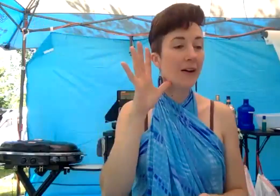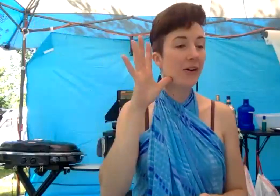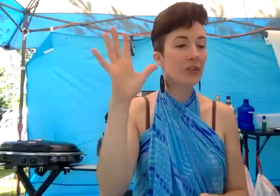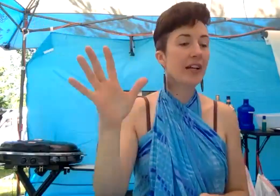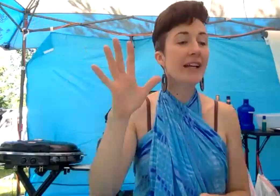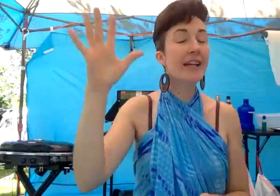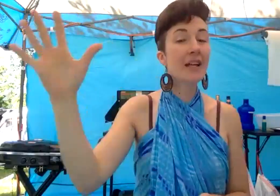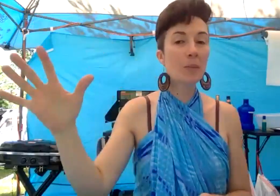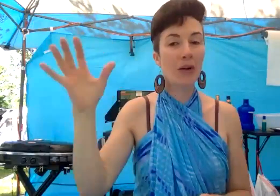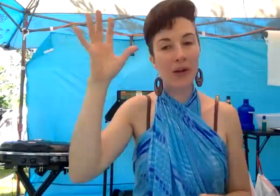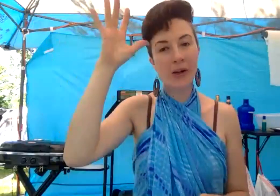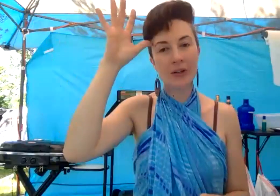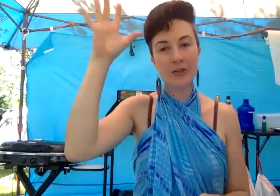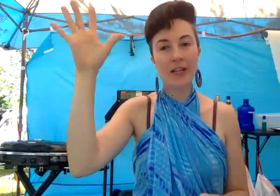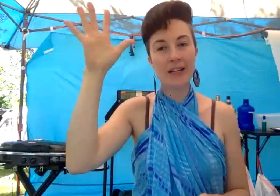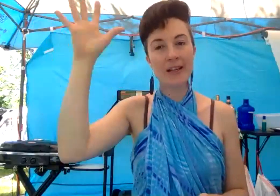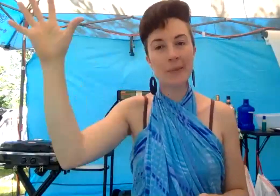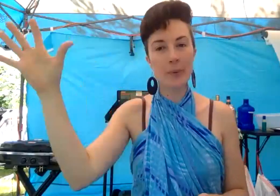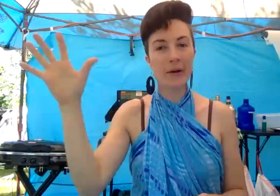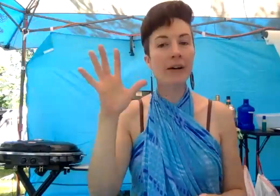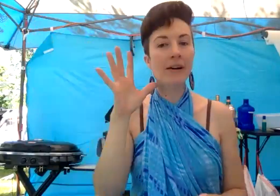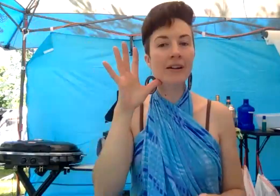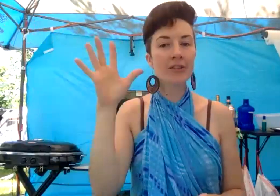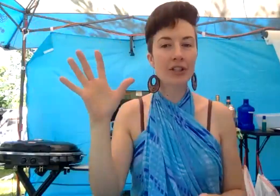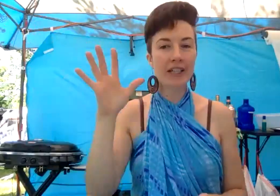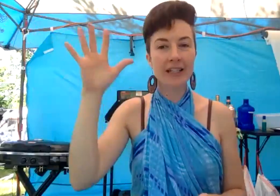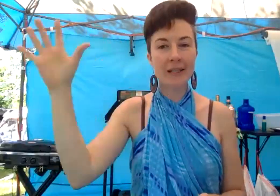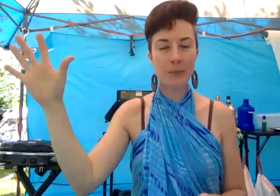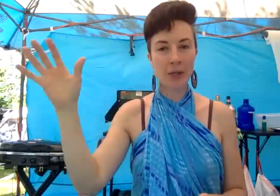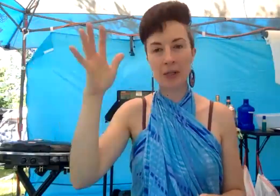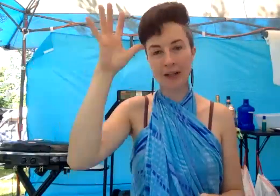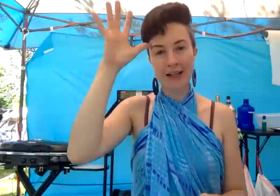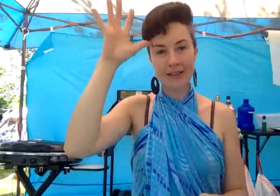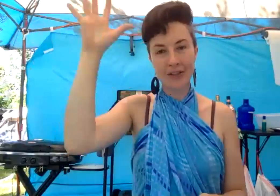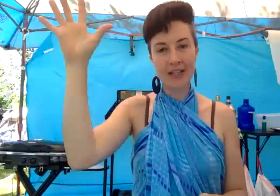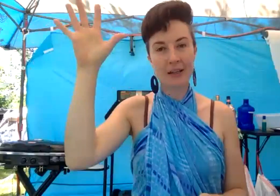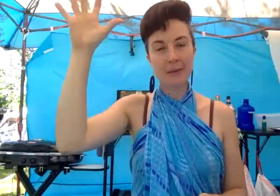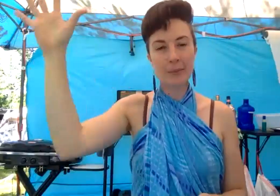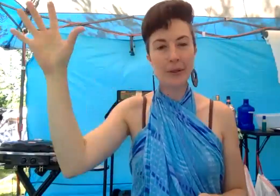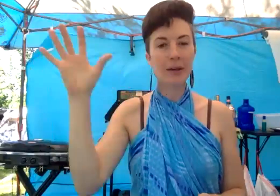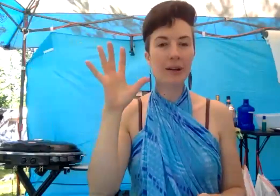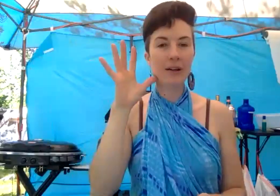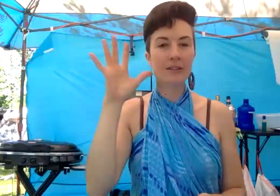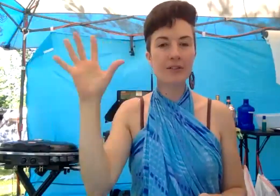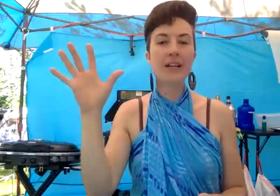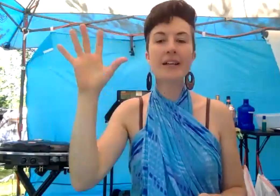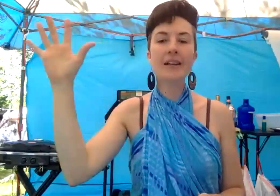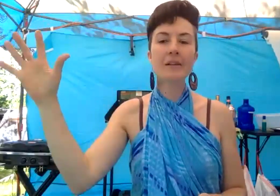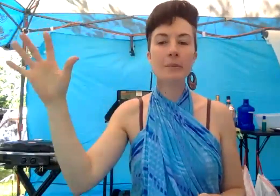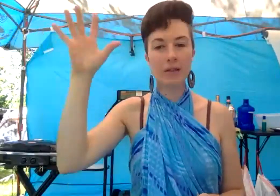grandpa, grandma, grandpa, grandma, grandpa,